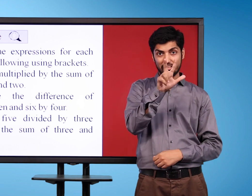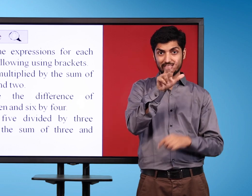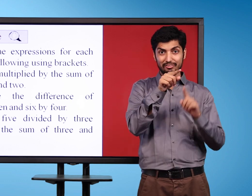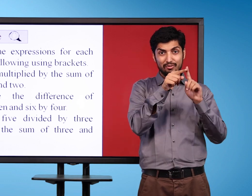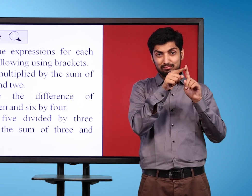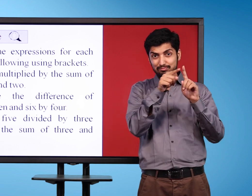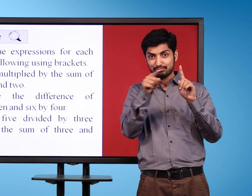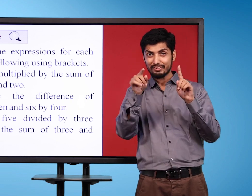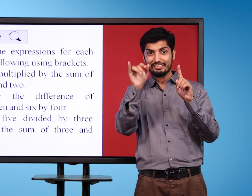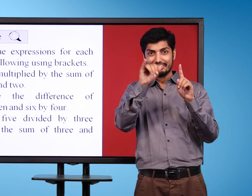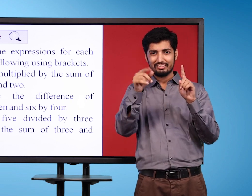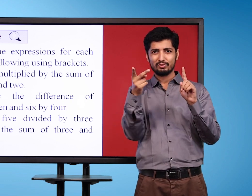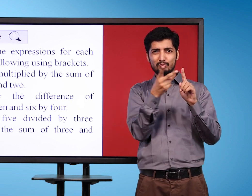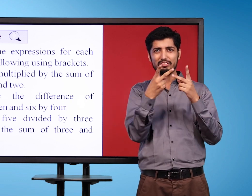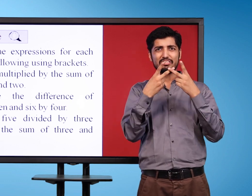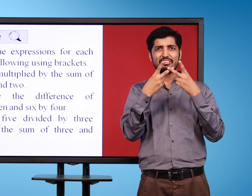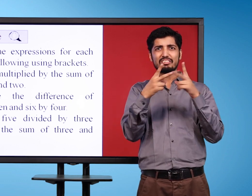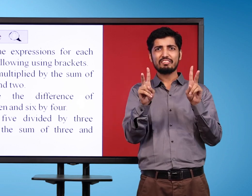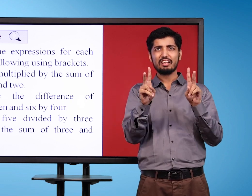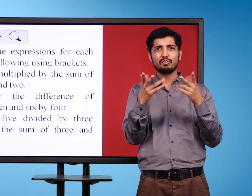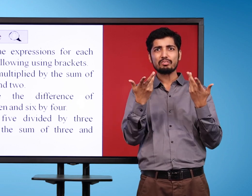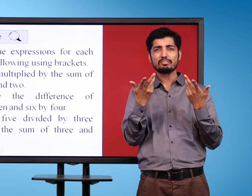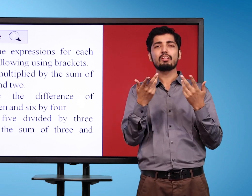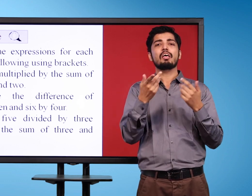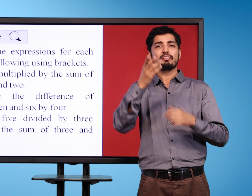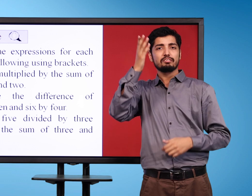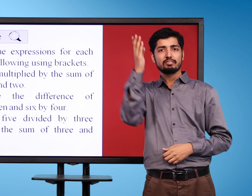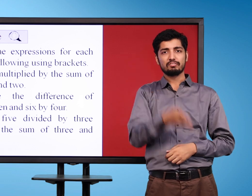Divide the difference of 18 and 6 by 4.